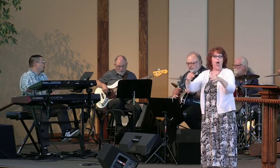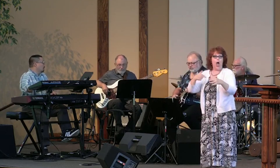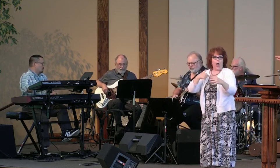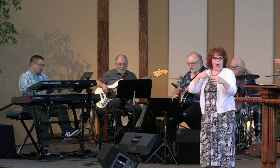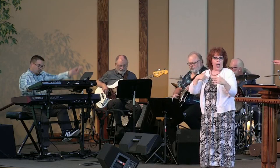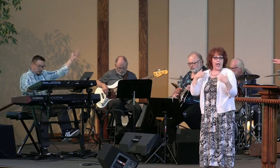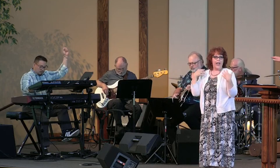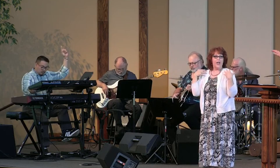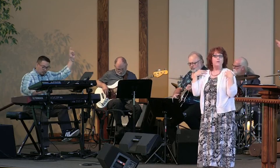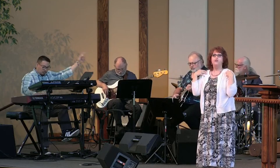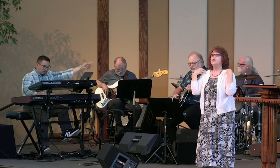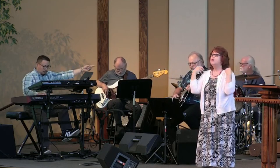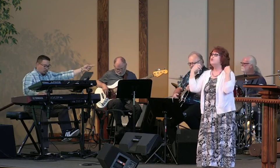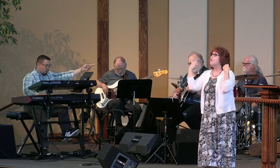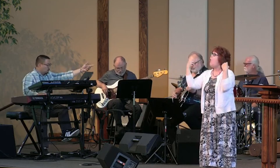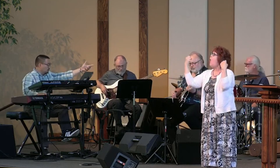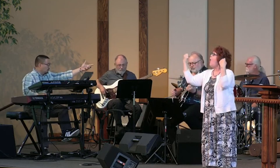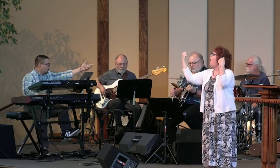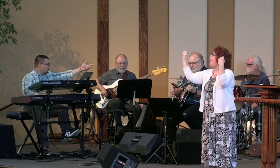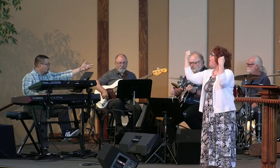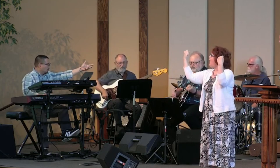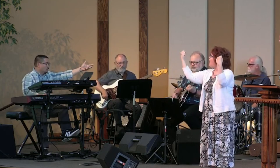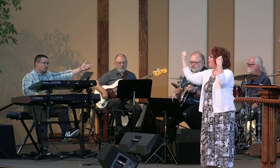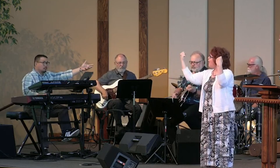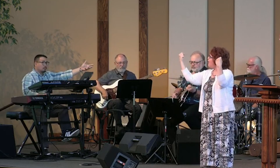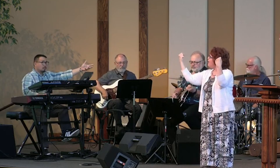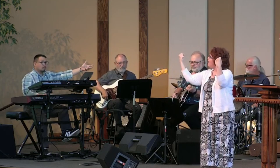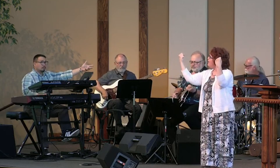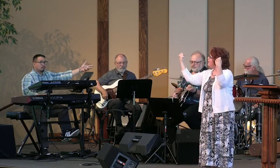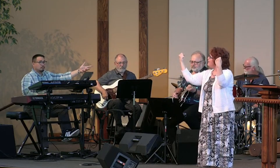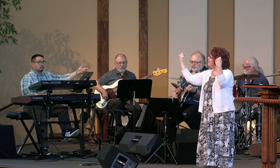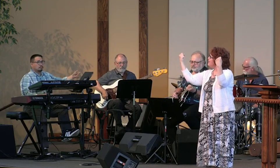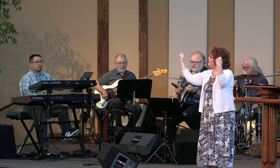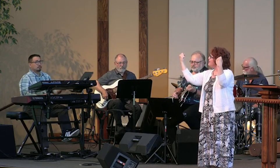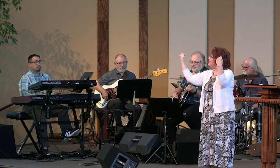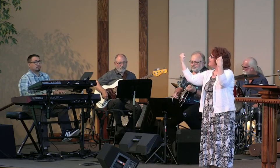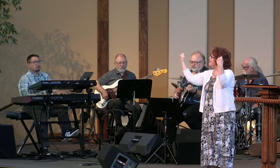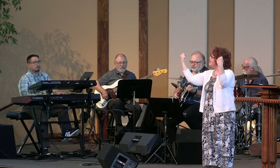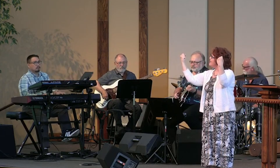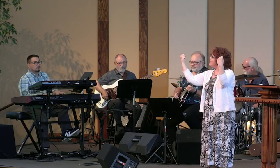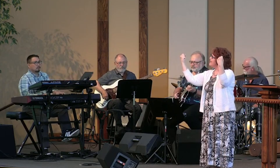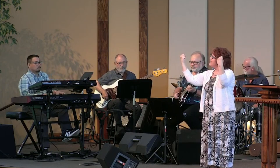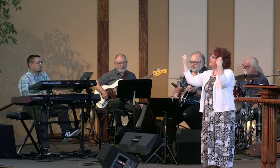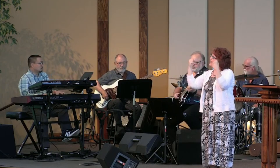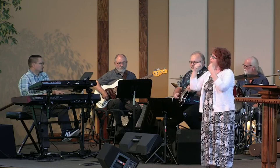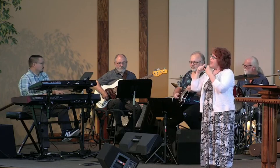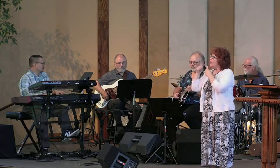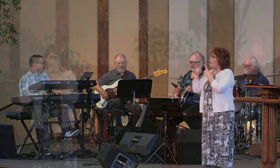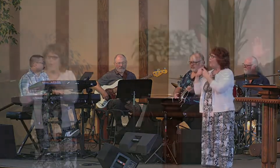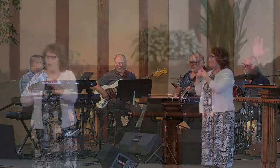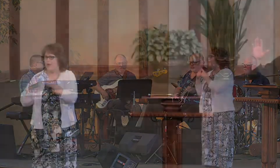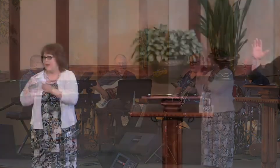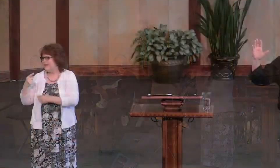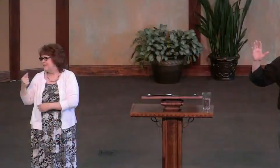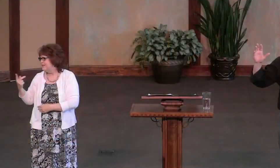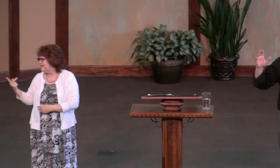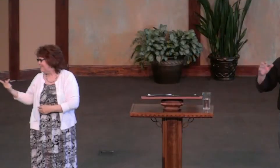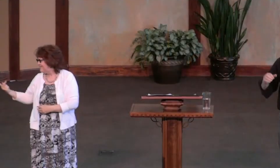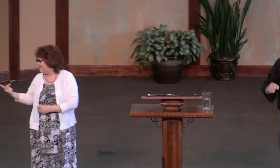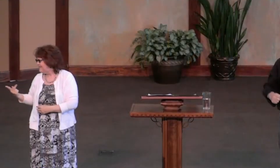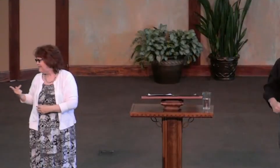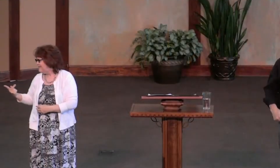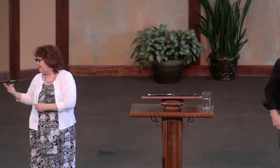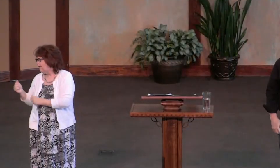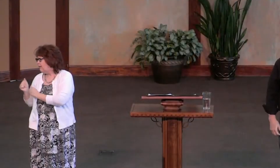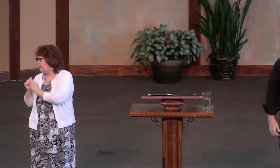And I am strong when I am strong on